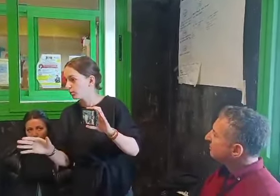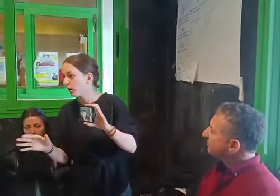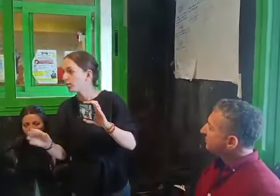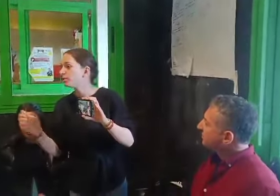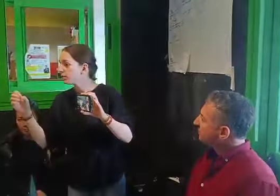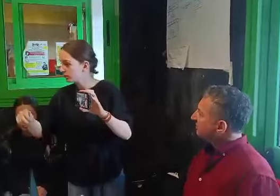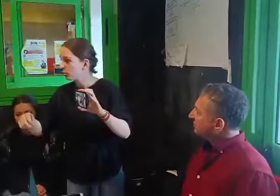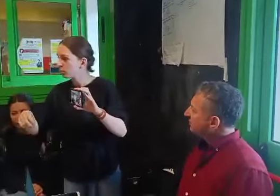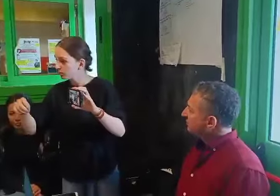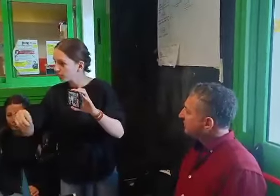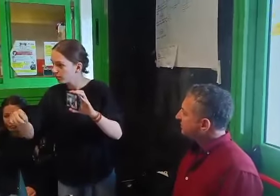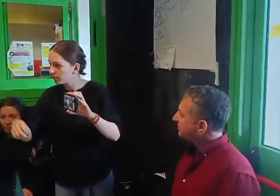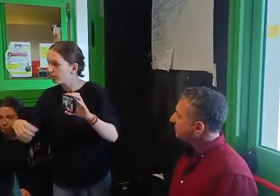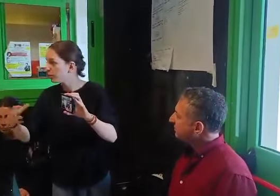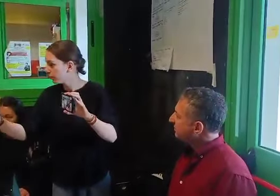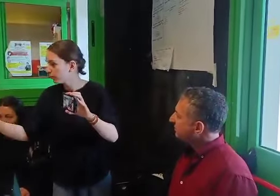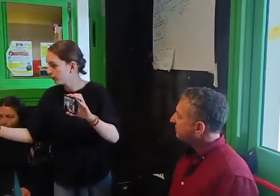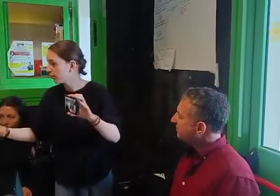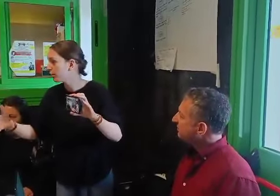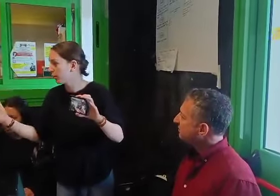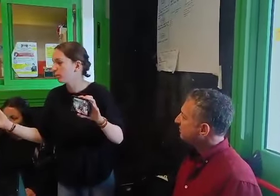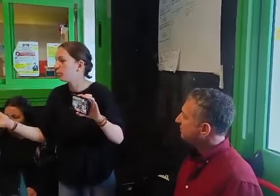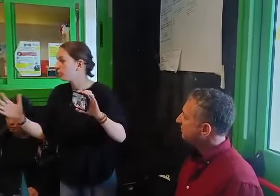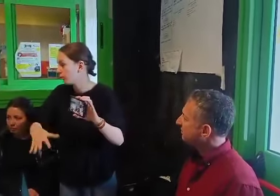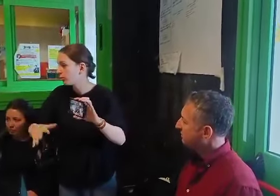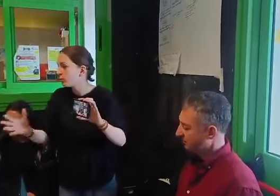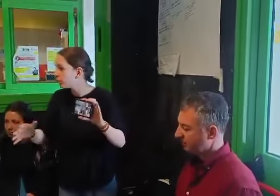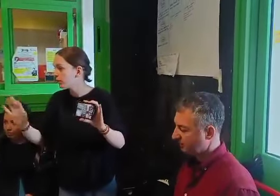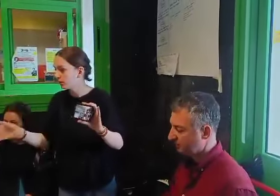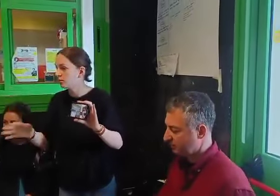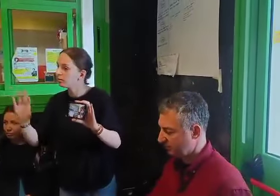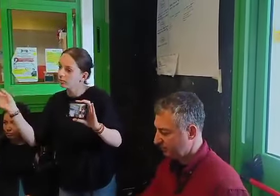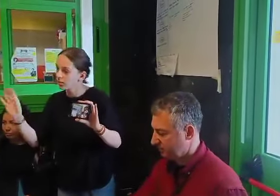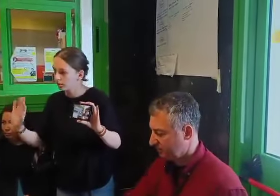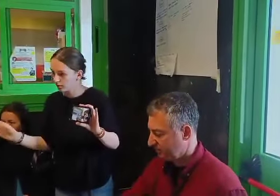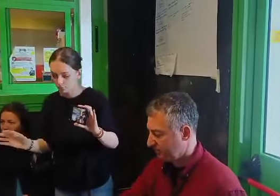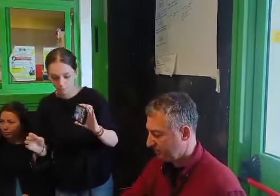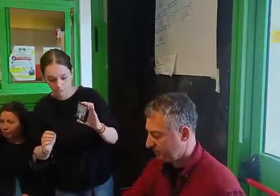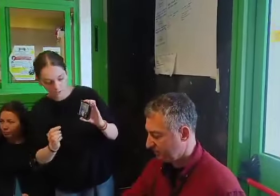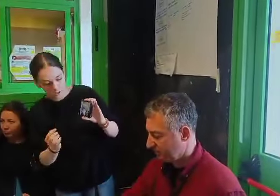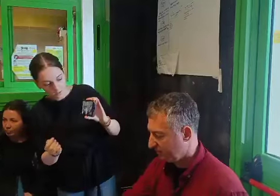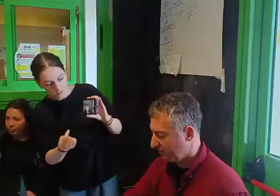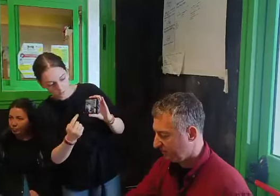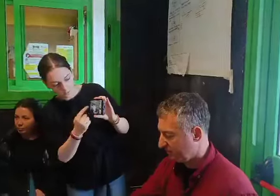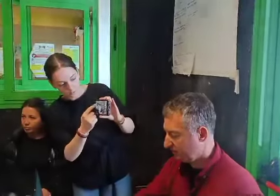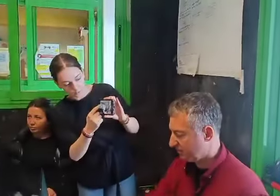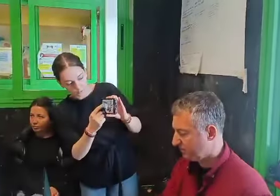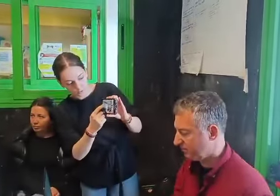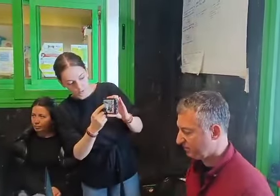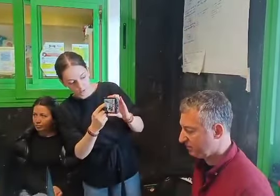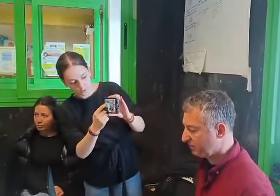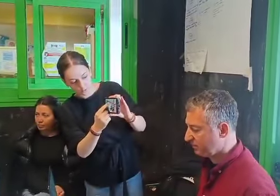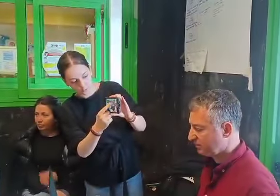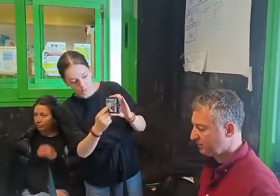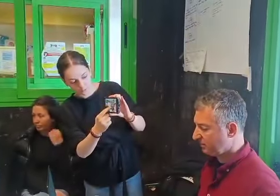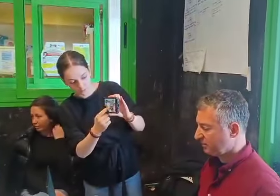I mean, this is more specific, but maybe it can help you if you remember it. Yes. If not, it's okay. Yes, but you see, you have 4 points